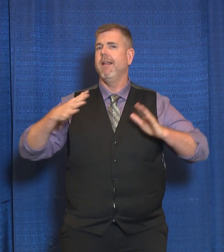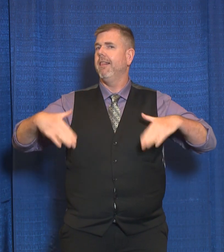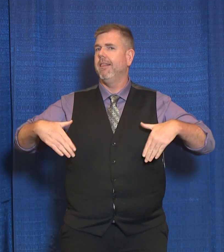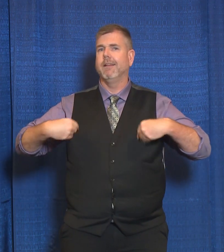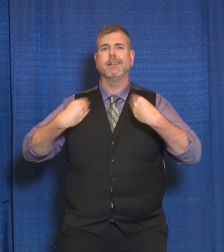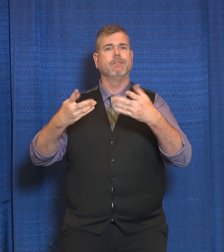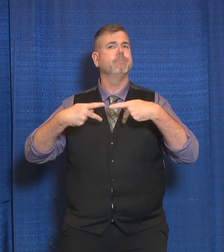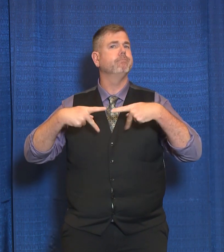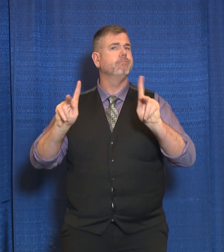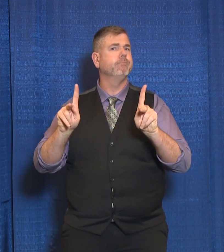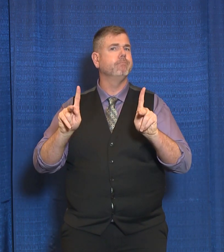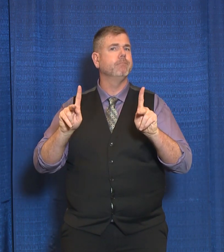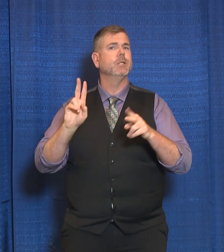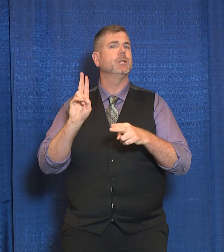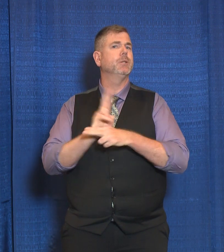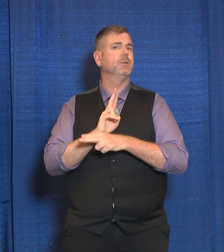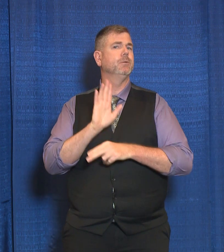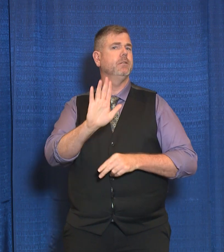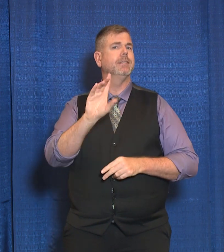complete your application.